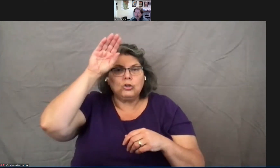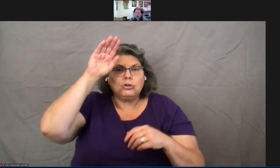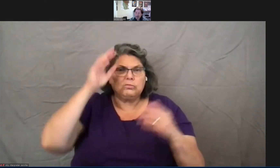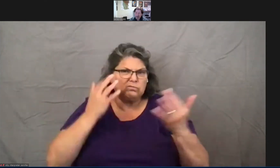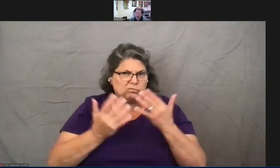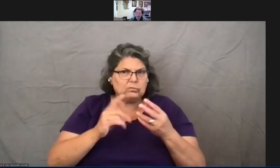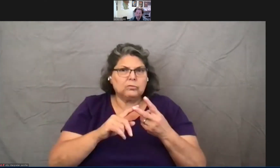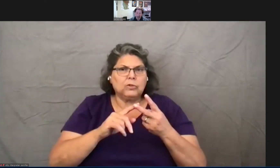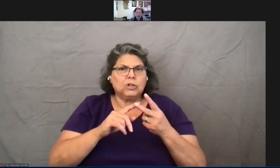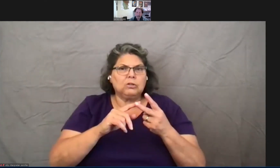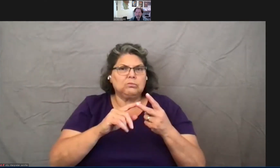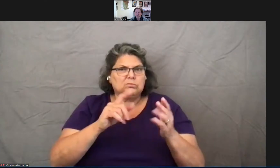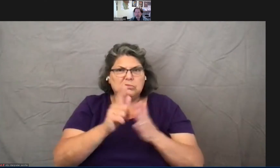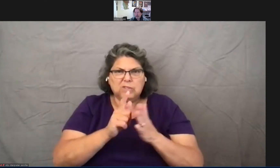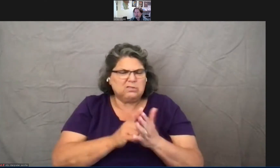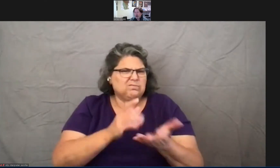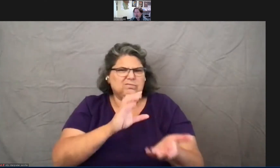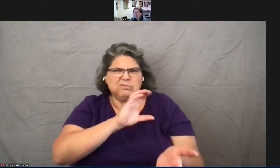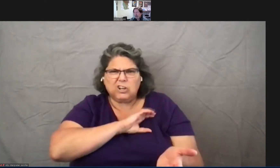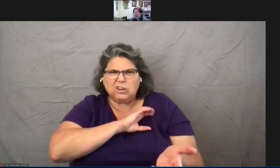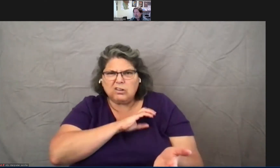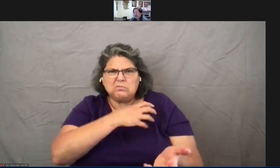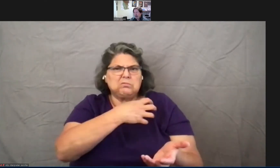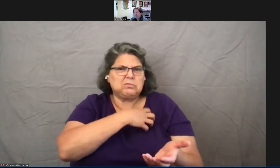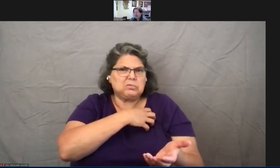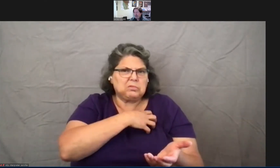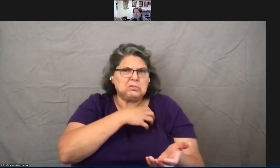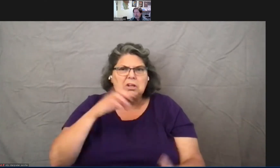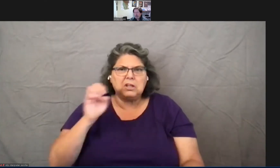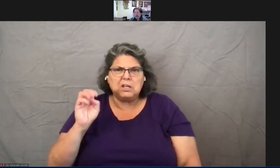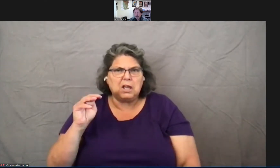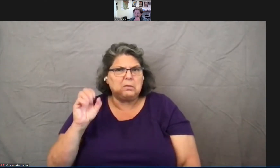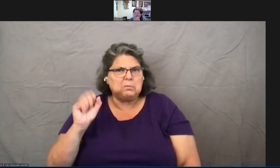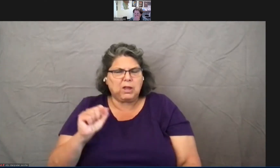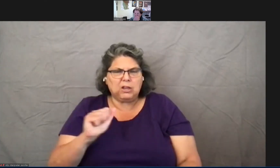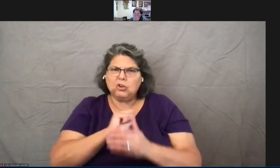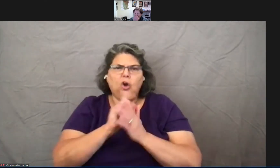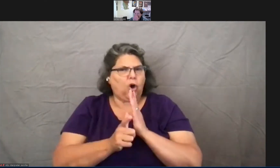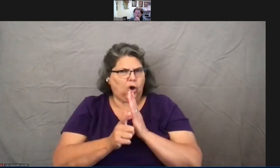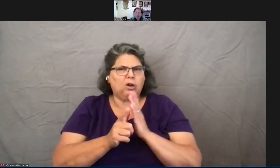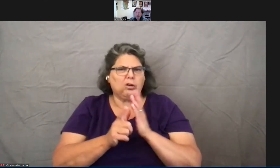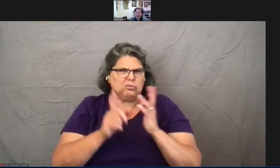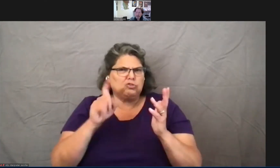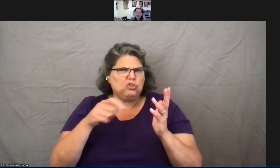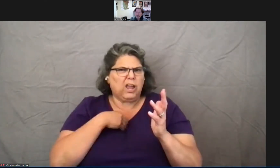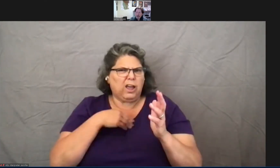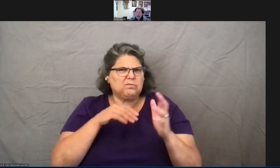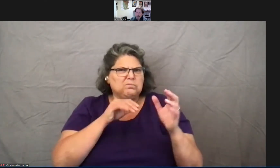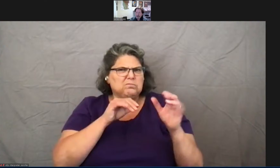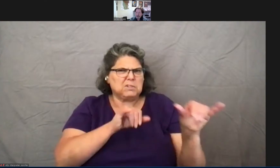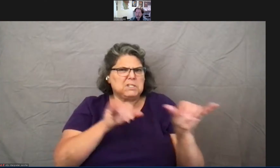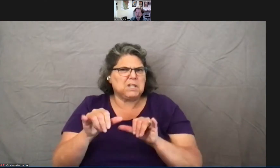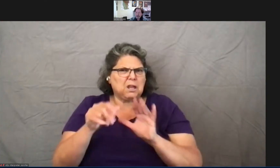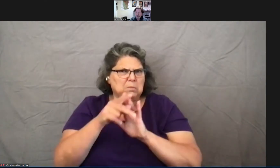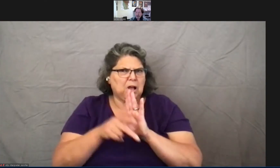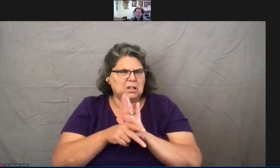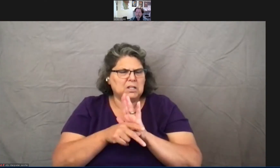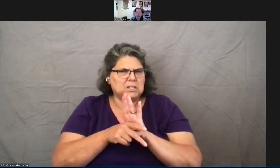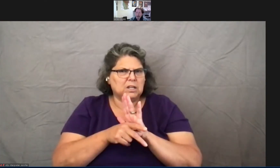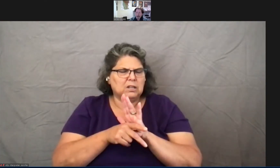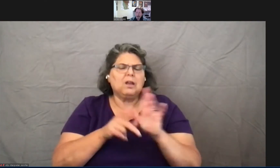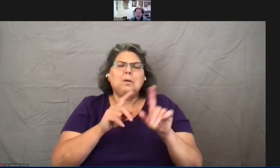law, and EMS are also covered with a similar order, and it will be the individual